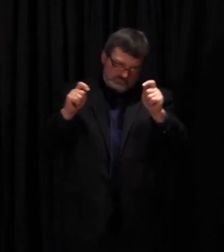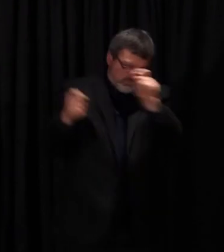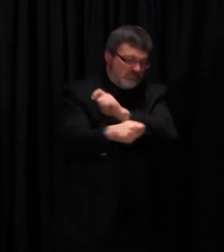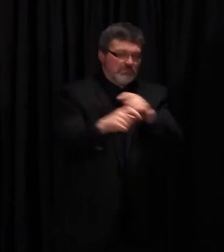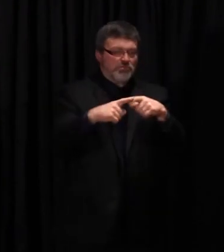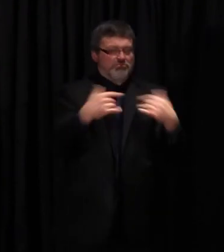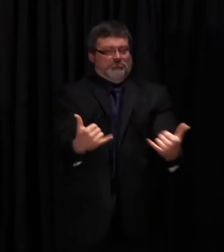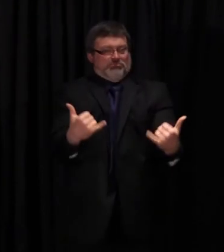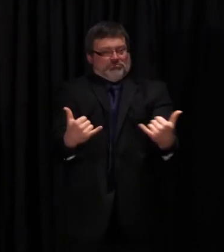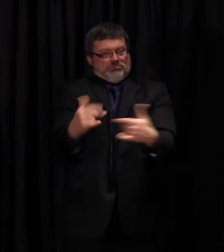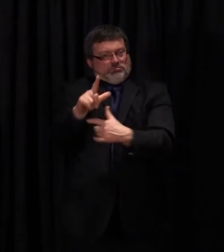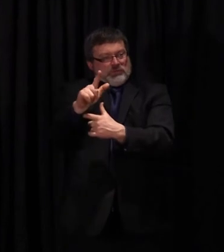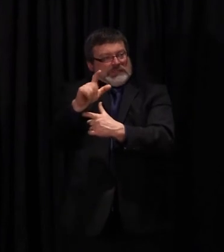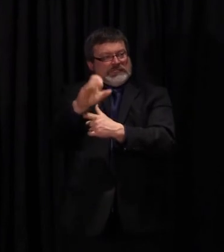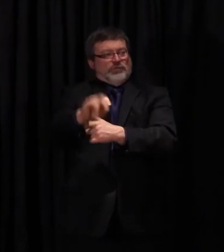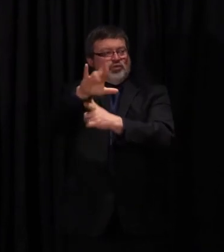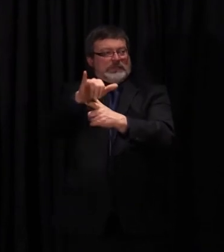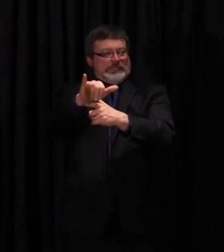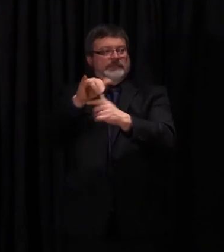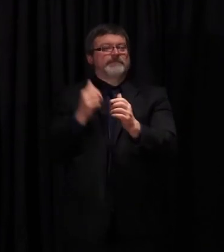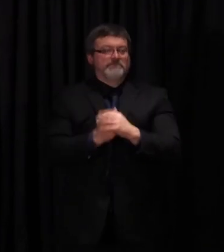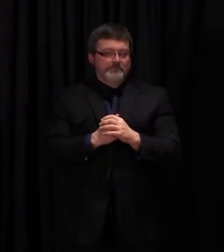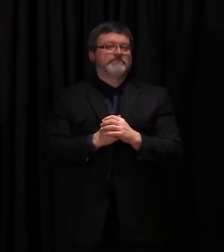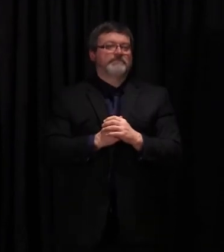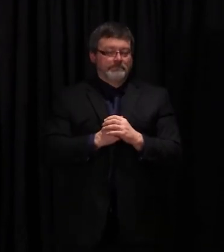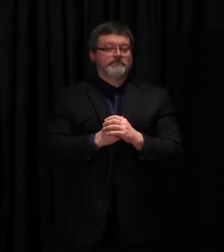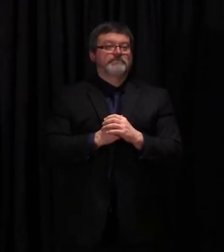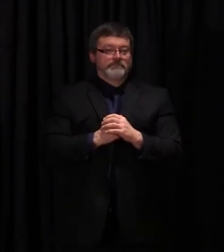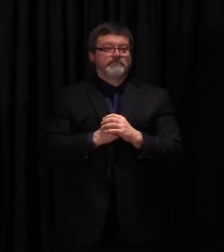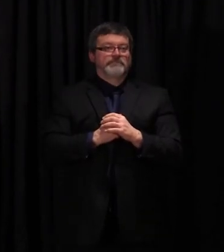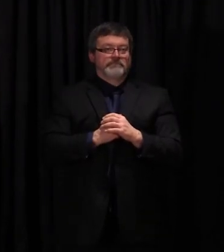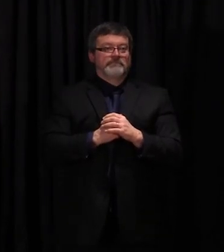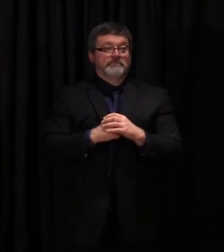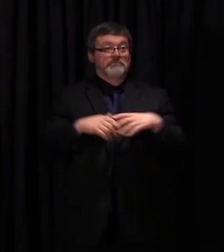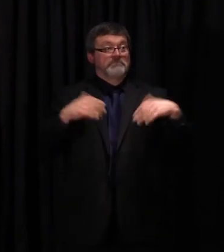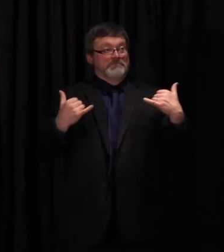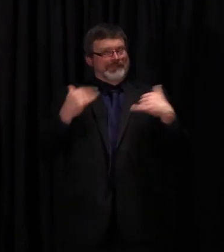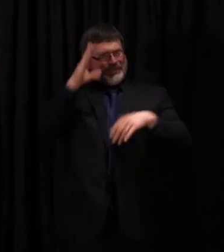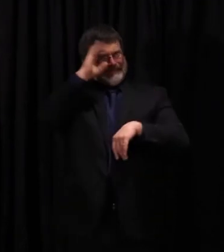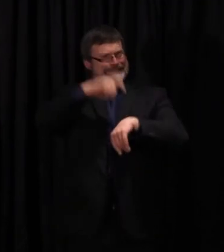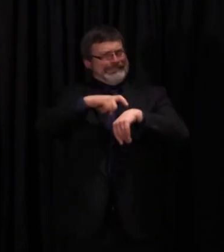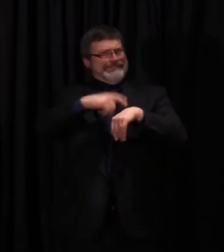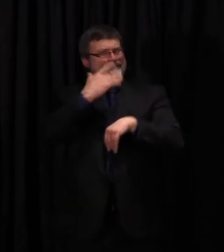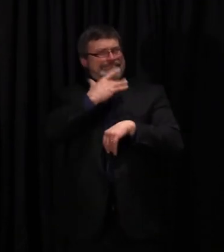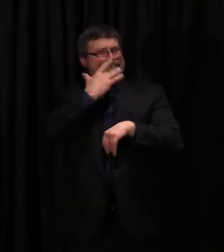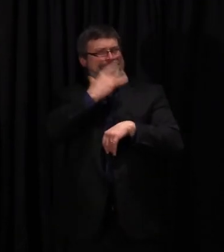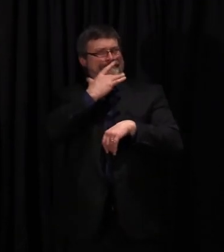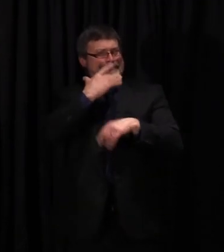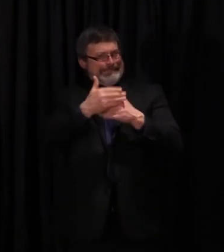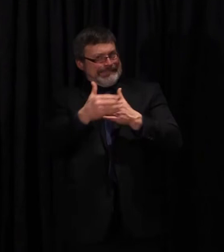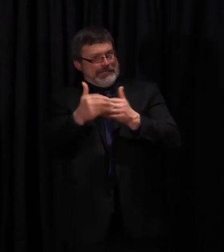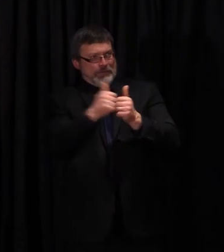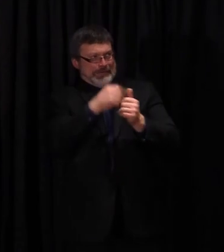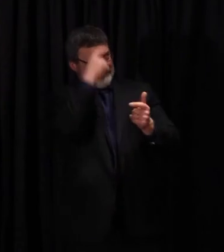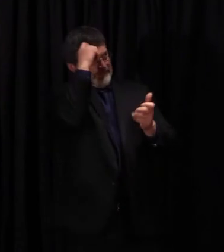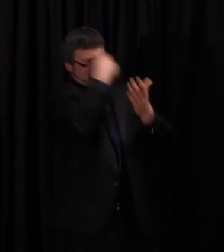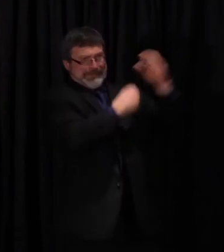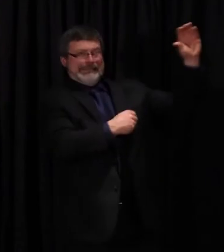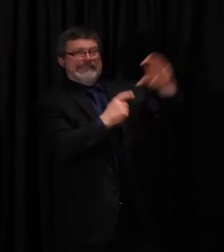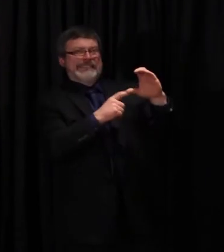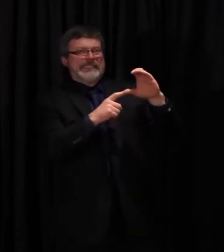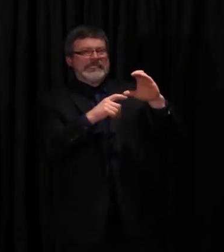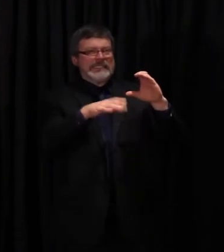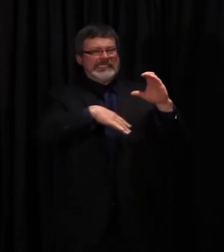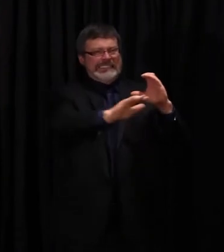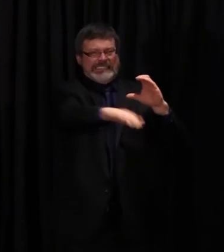Given the time constraints on the federal money and the need to move quickly in order to truly make the most of this